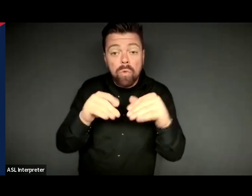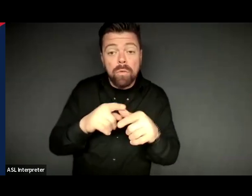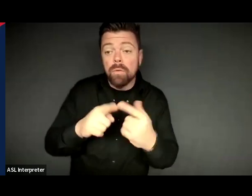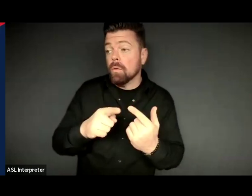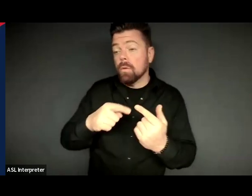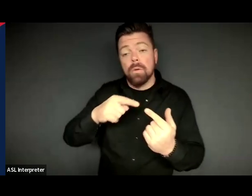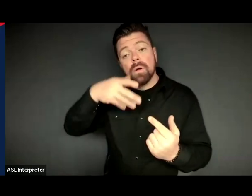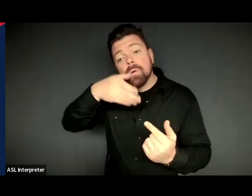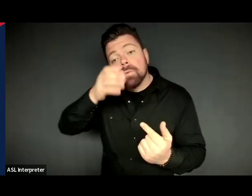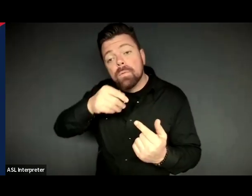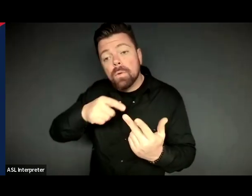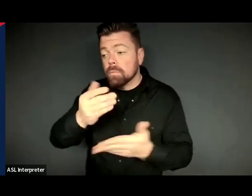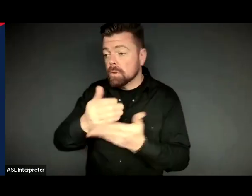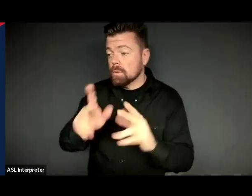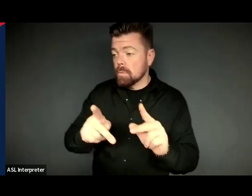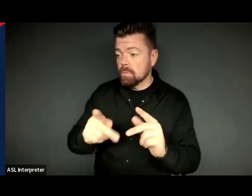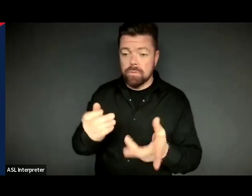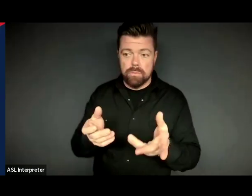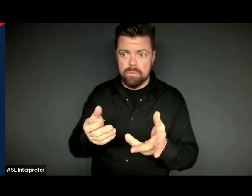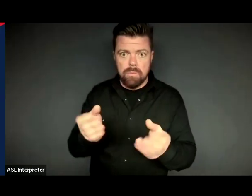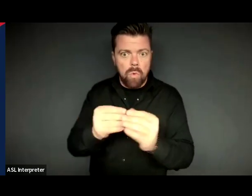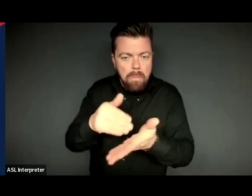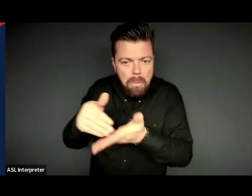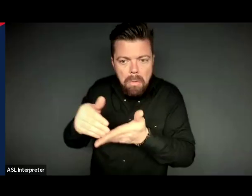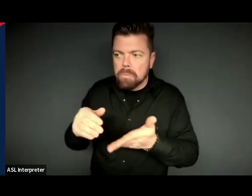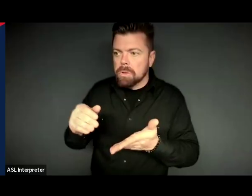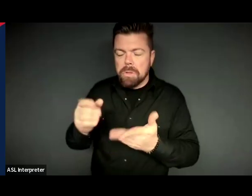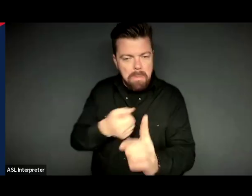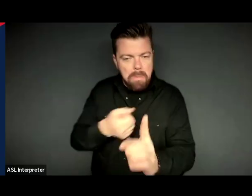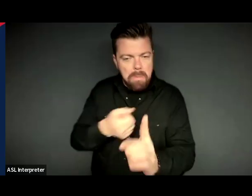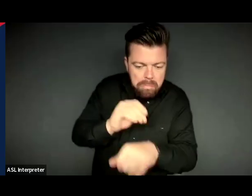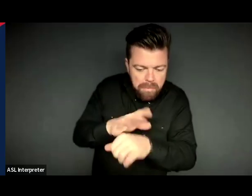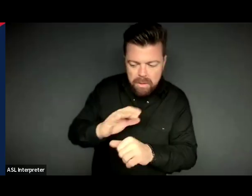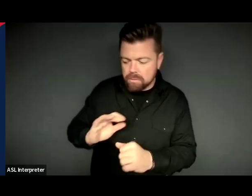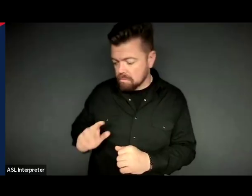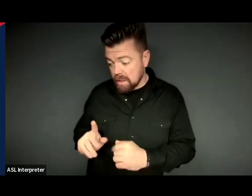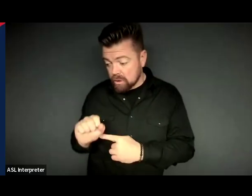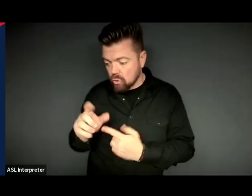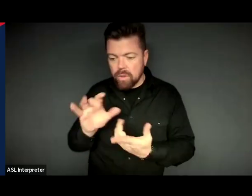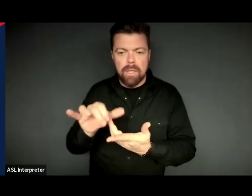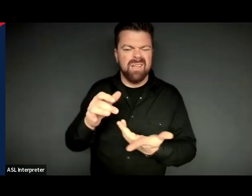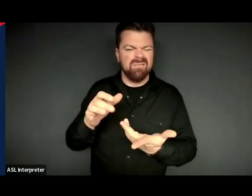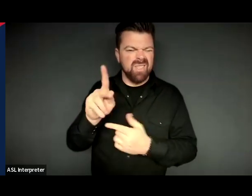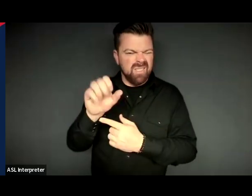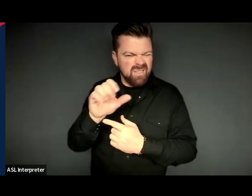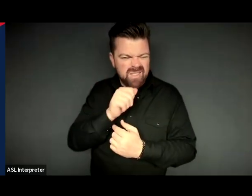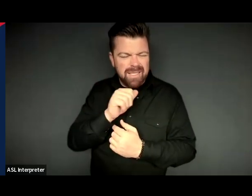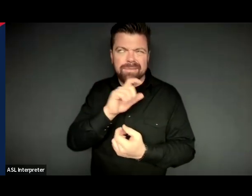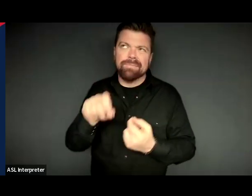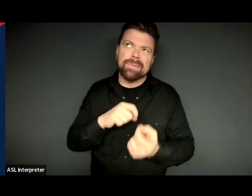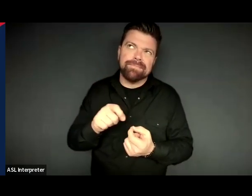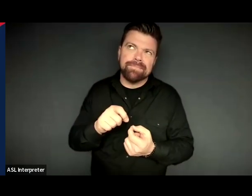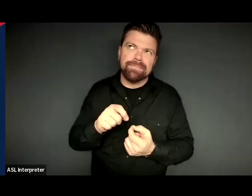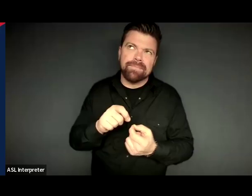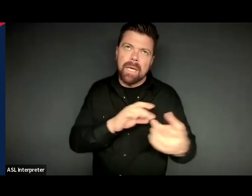Some people are more prone to kidney stones. Something that's good now, kidney stones don't necessarily go